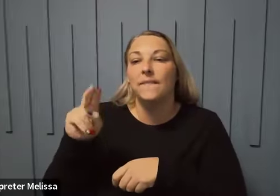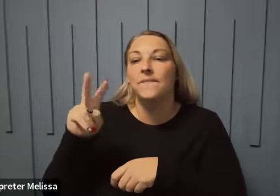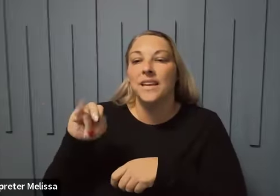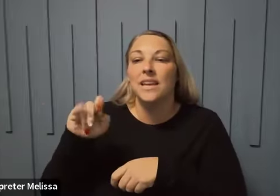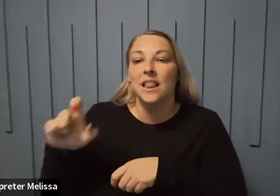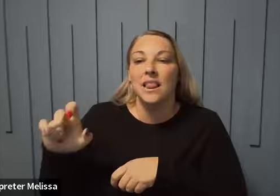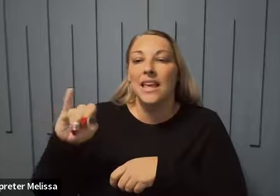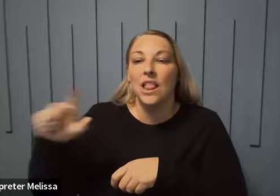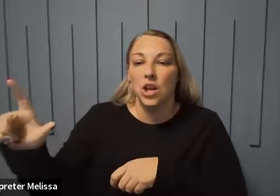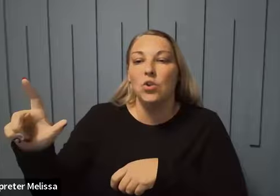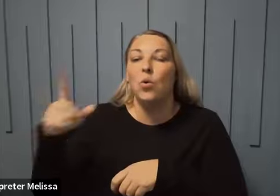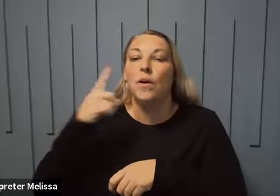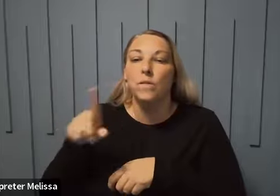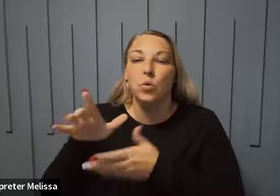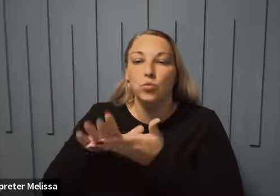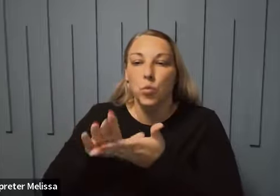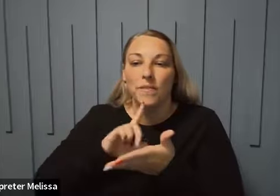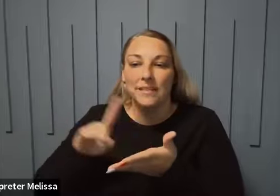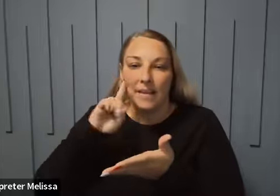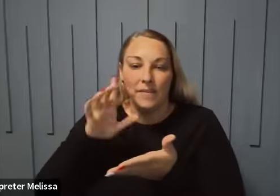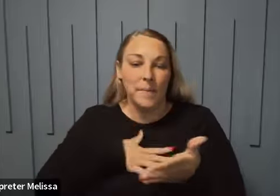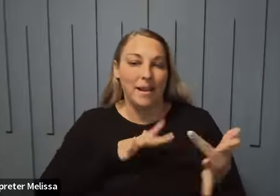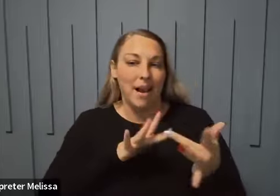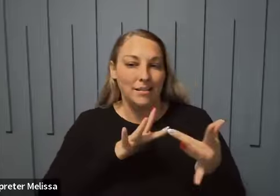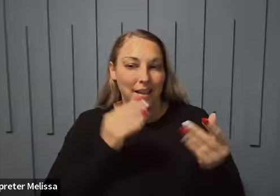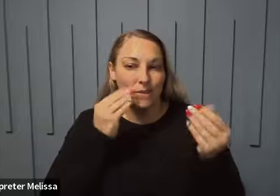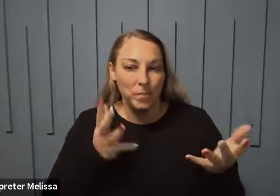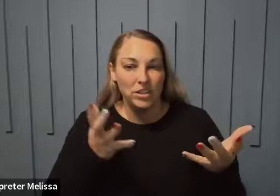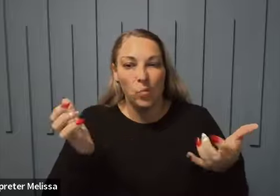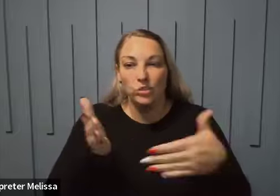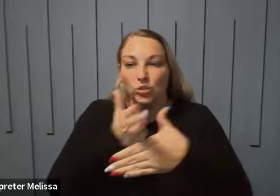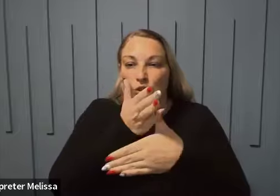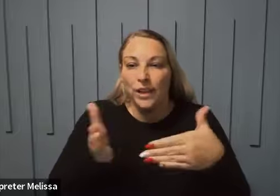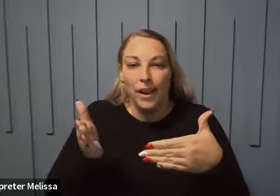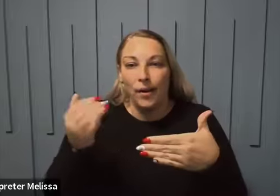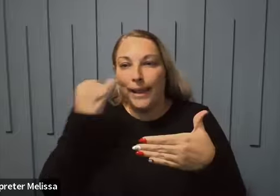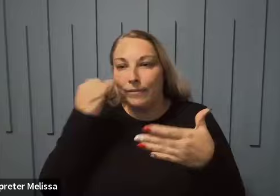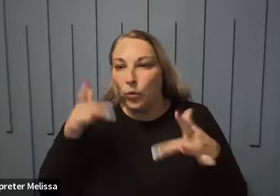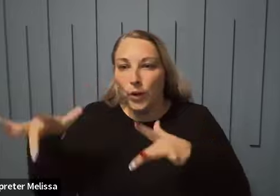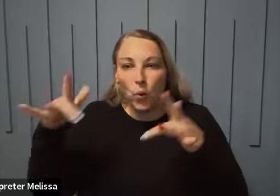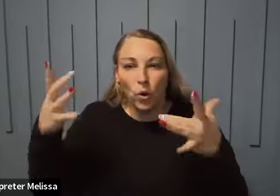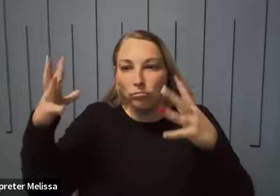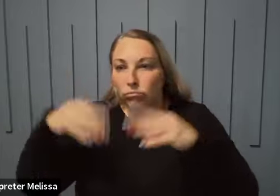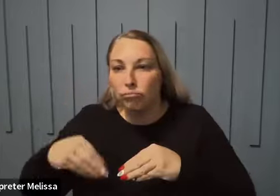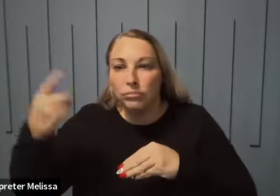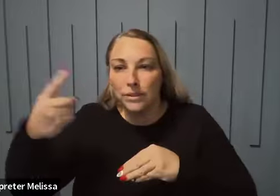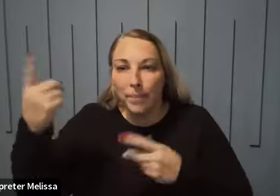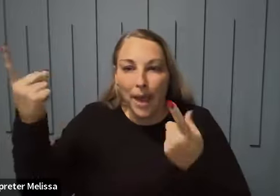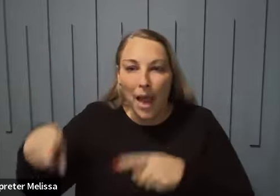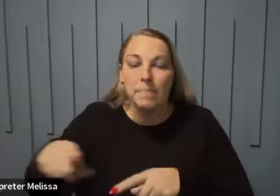contact information, I was asked to share this at the very beginning in case the recording goes awry. And my